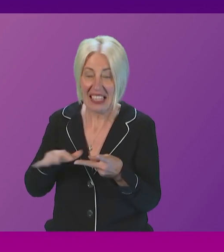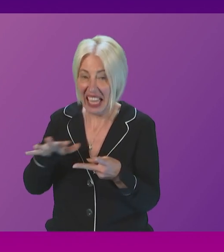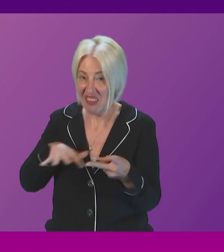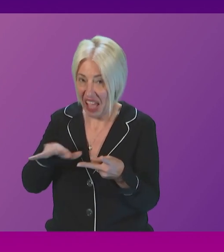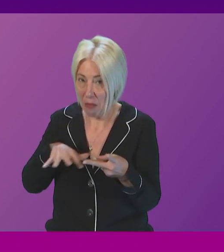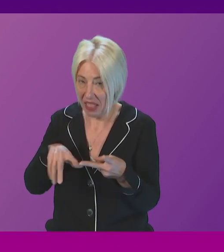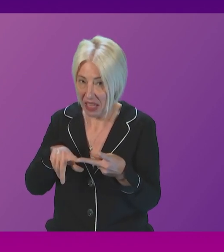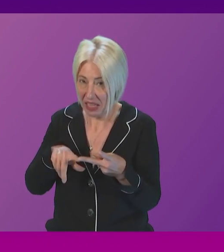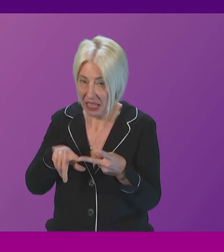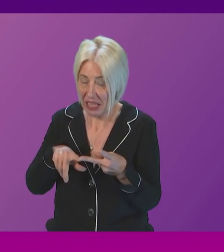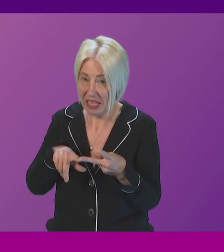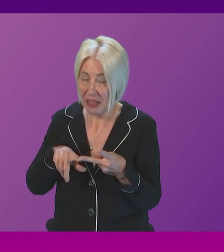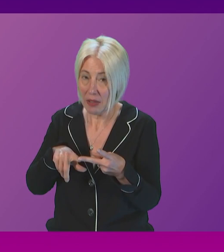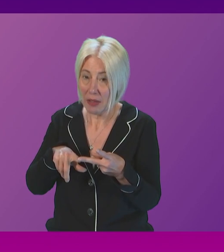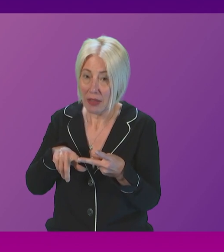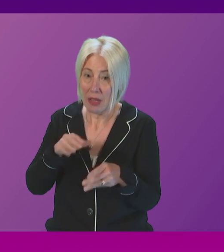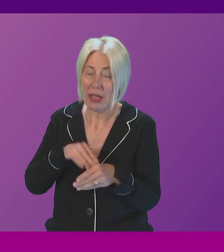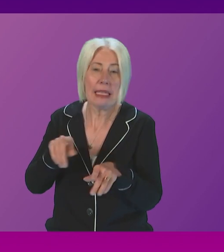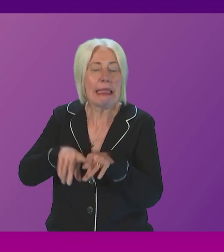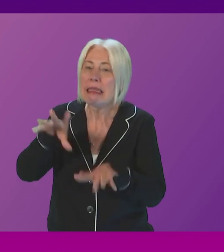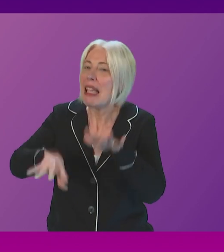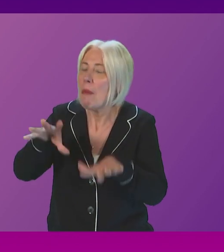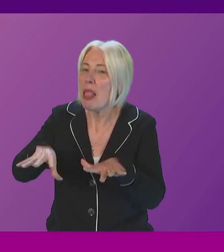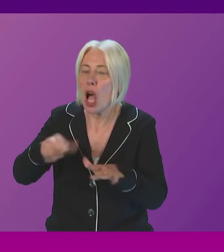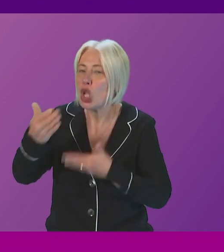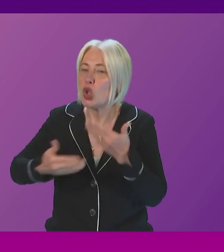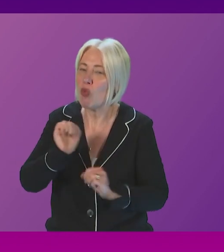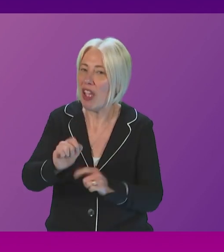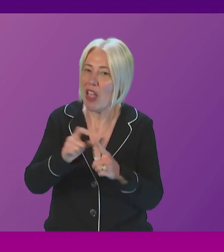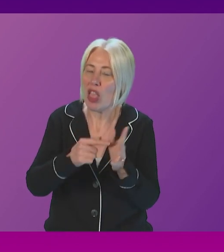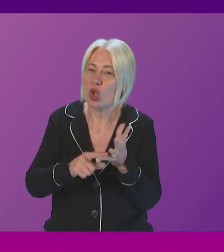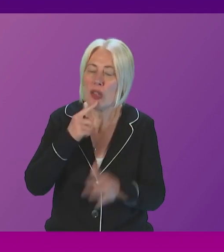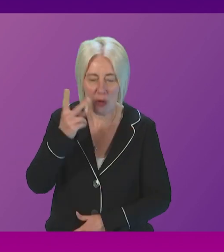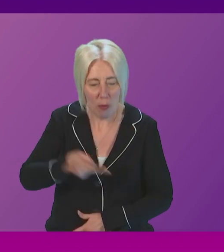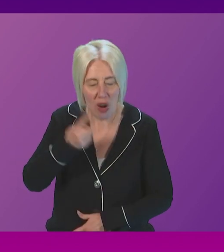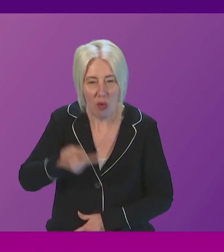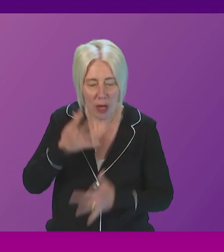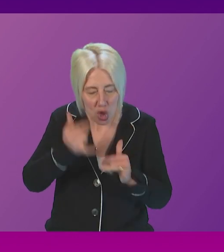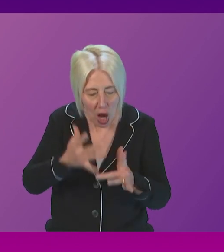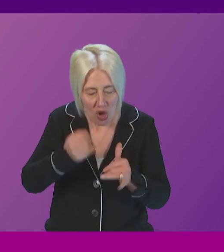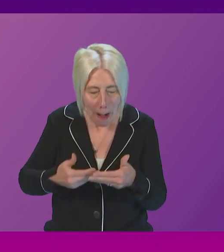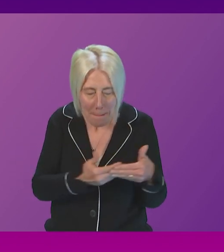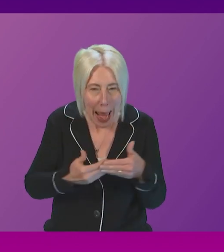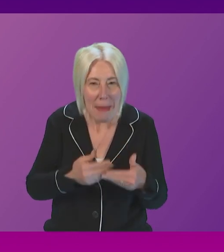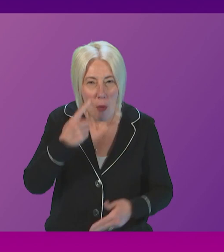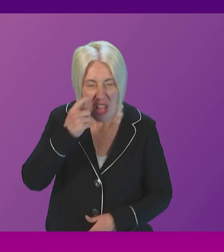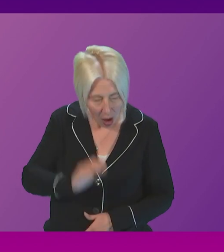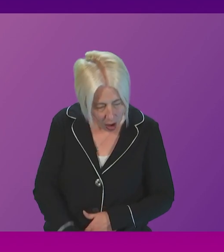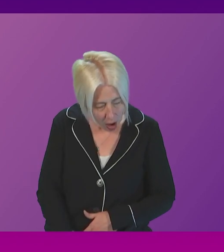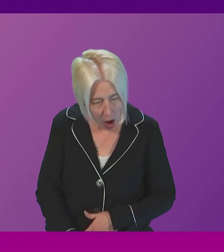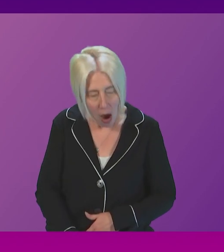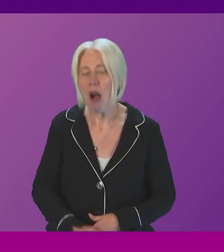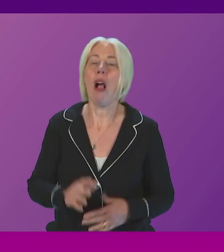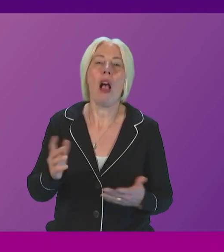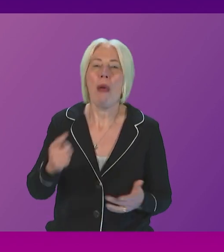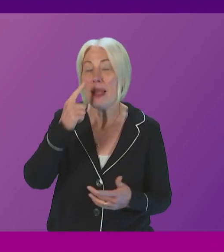to affected, it was quite a similar story. The daughter was tested repeatedly as a baby and young toddler and was also